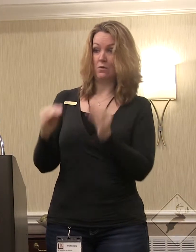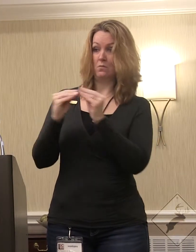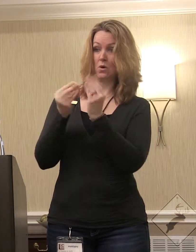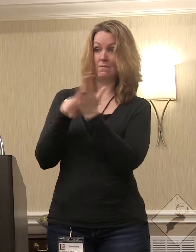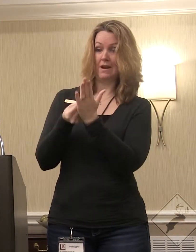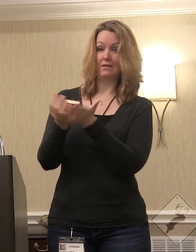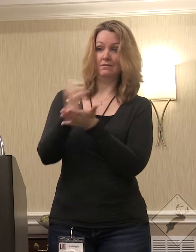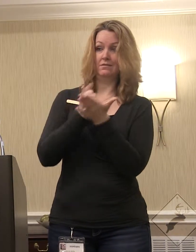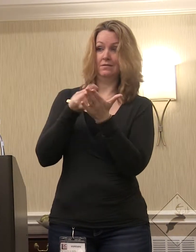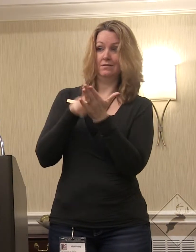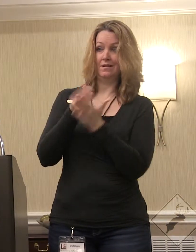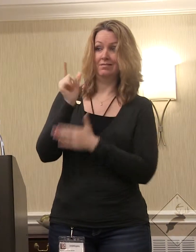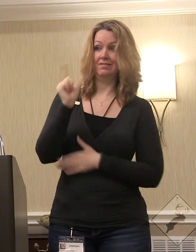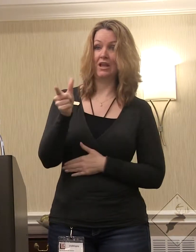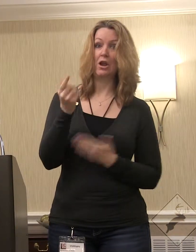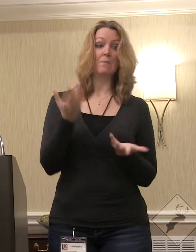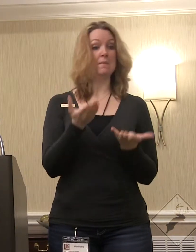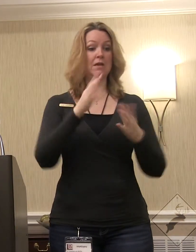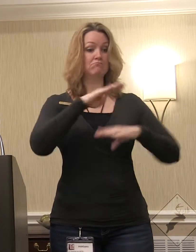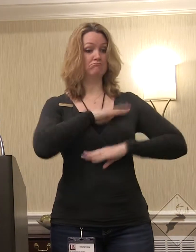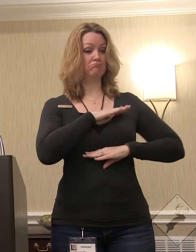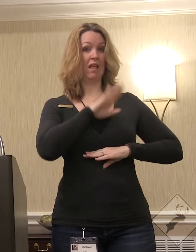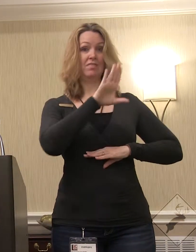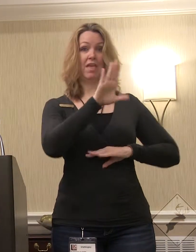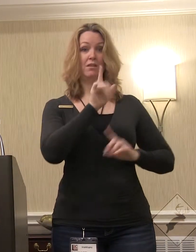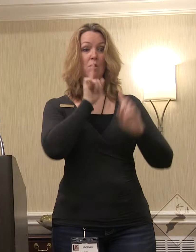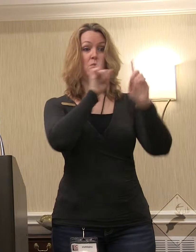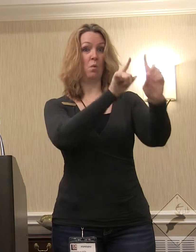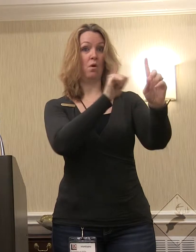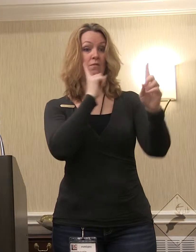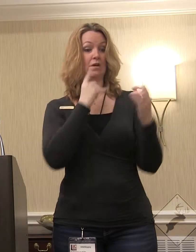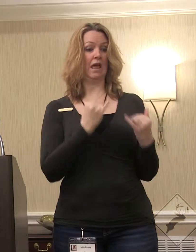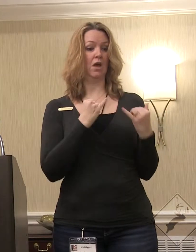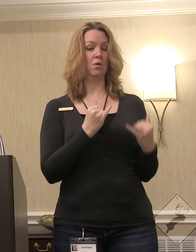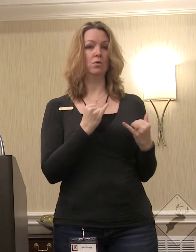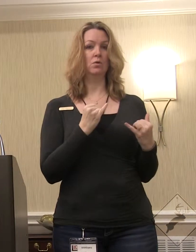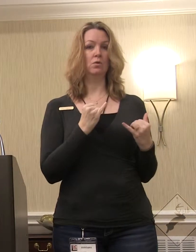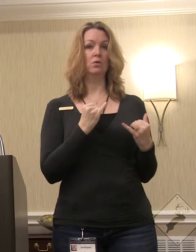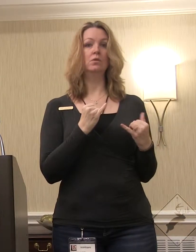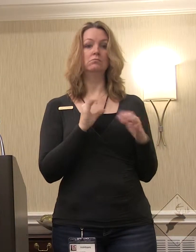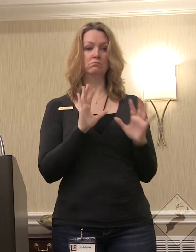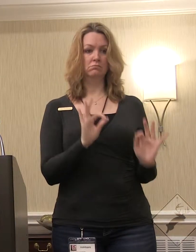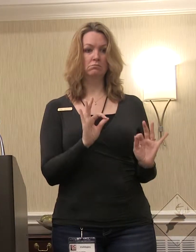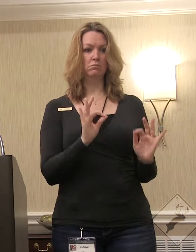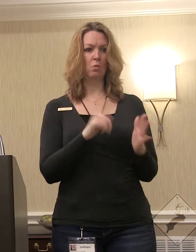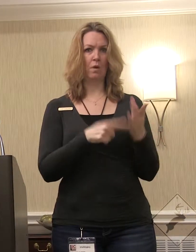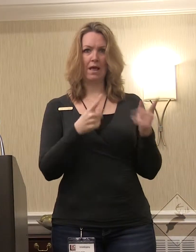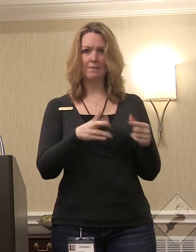You may have raised all the money you needed now for that new HVAC unit. Where does it sit?